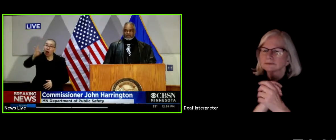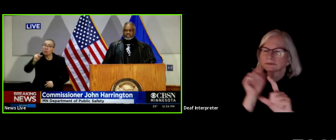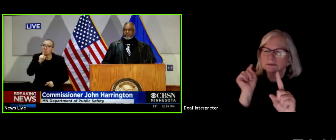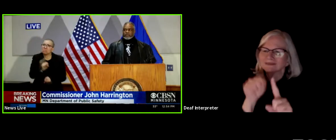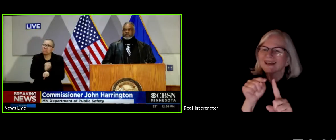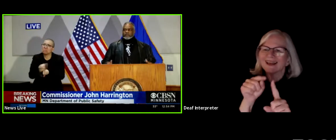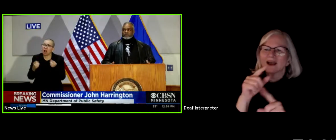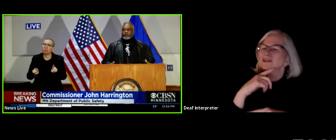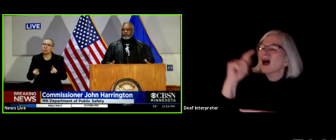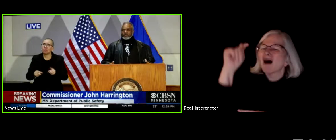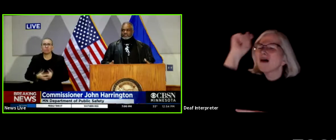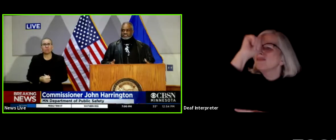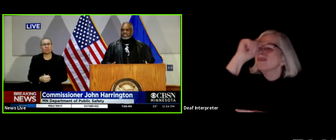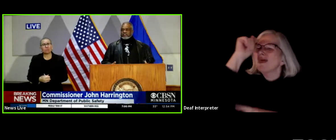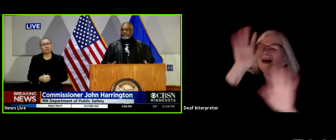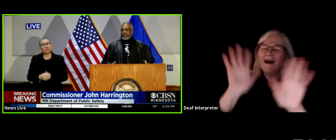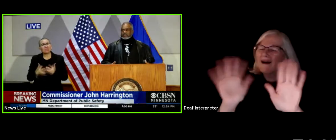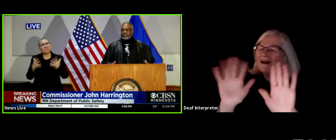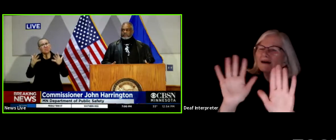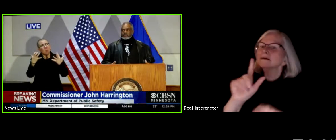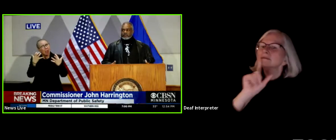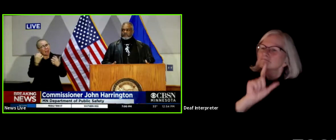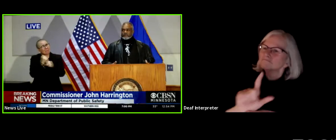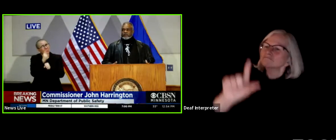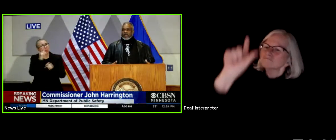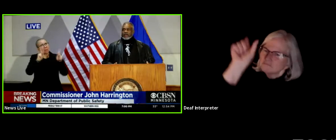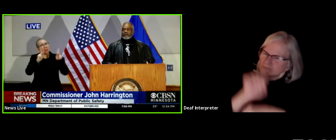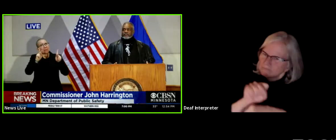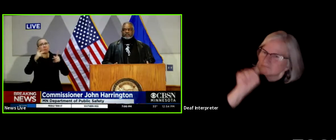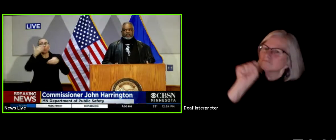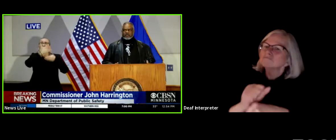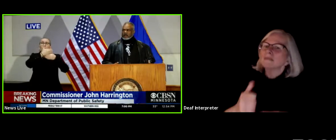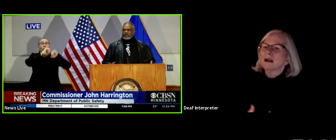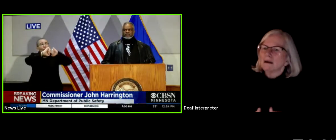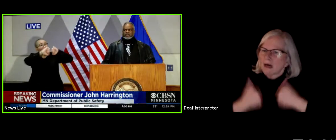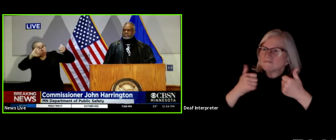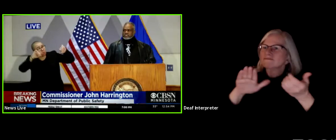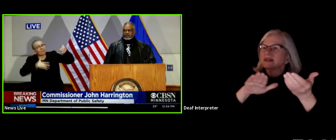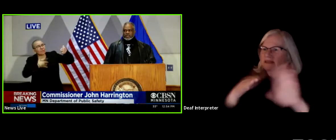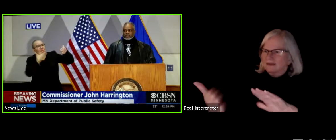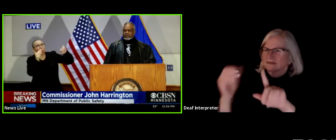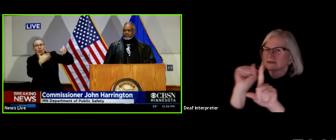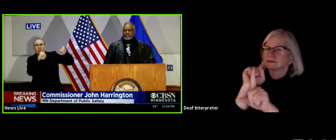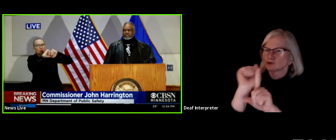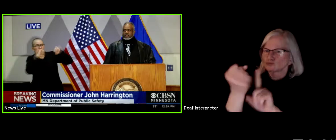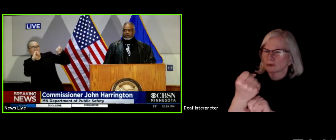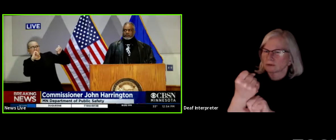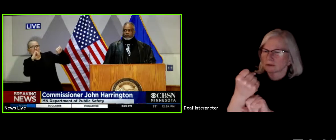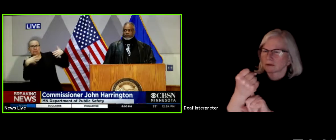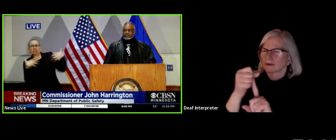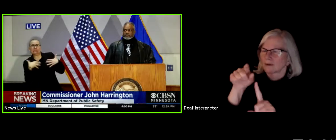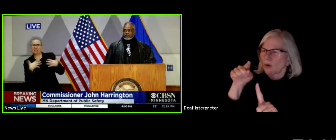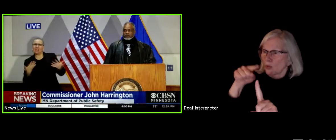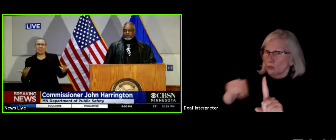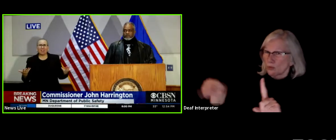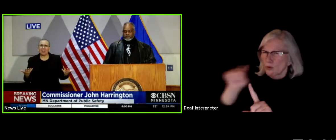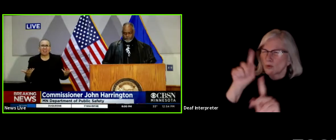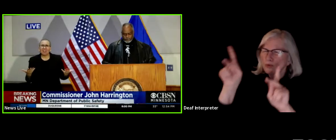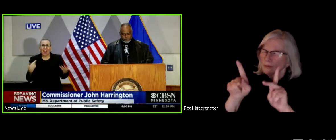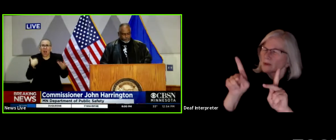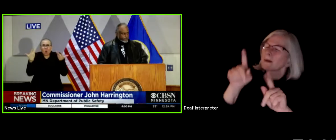and keeping people safe and keeping them from having unnecessary and completely unwarranted